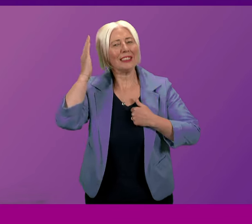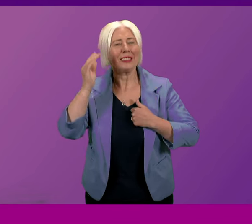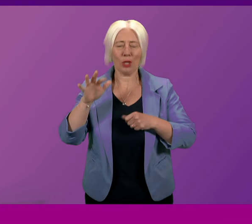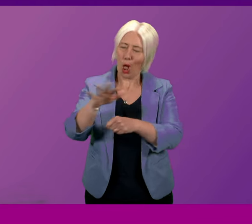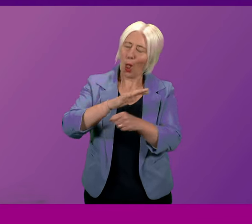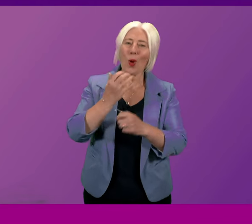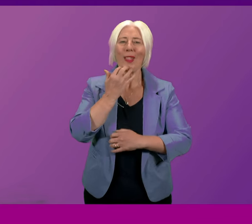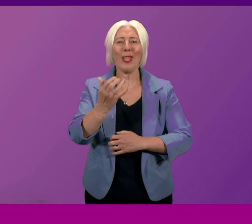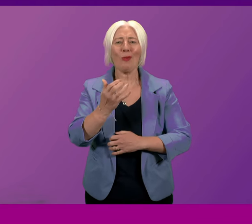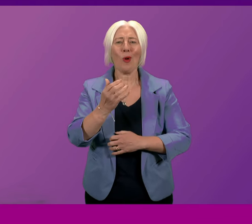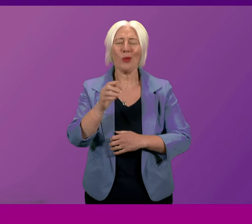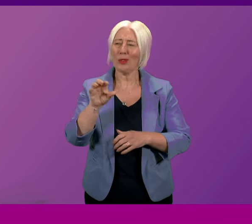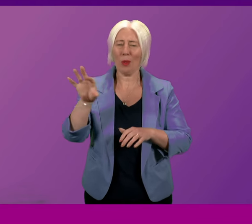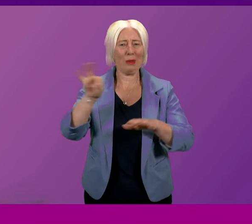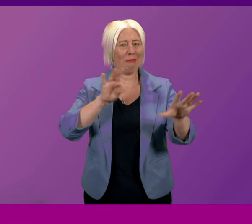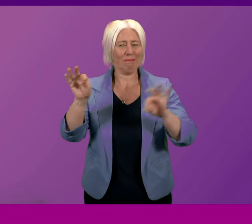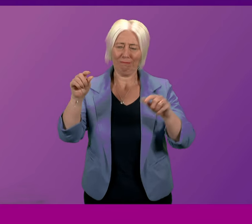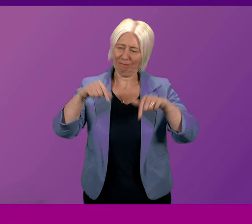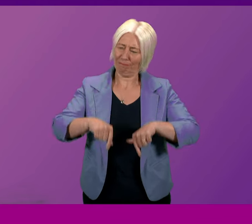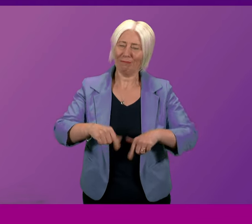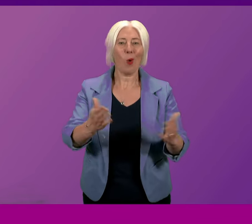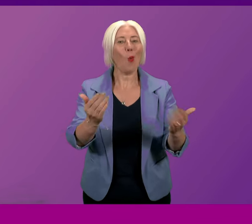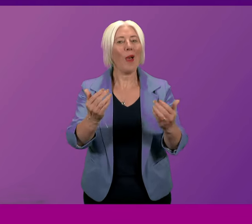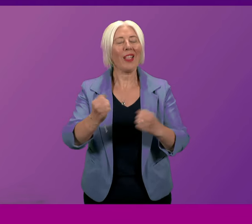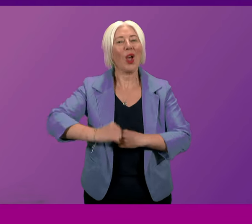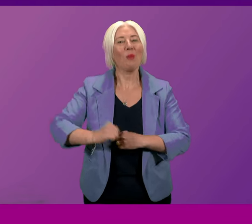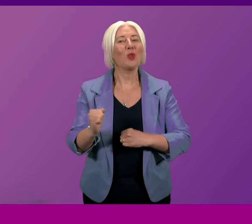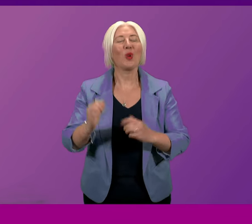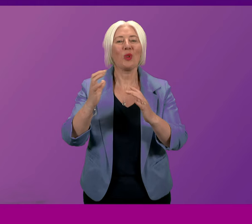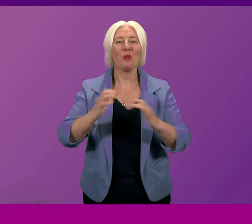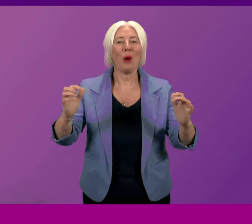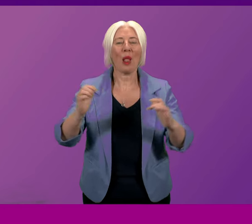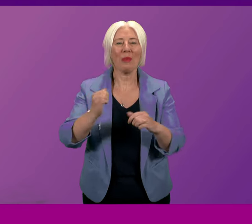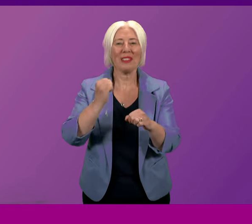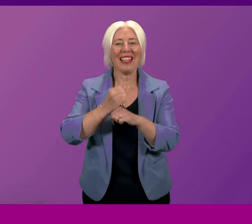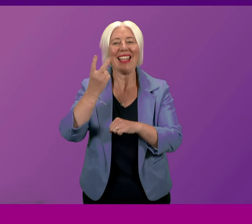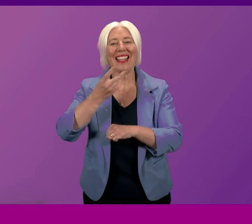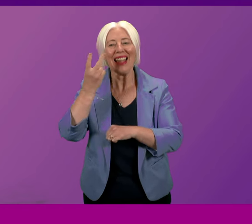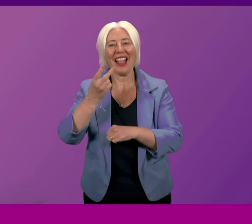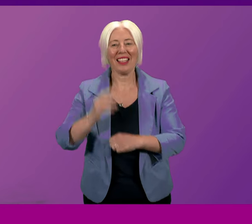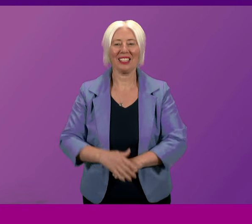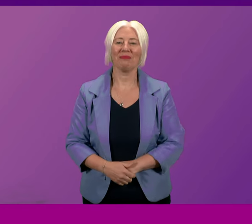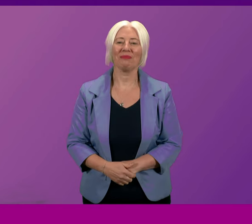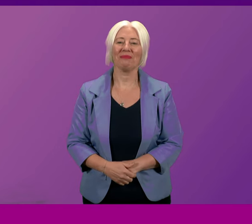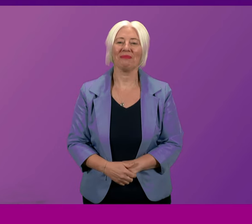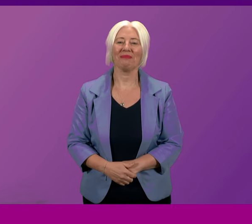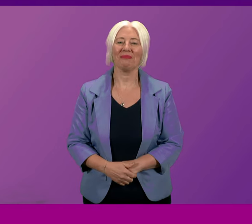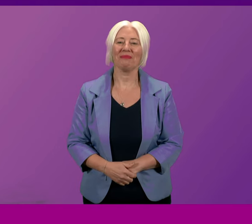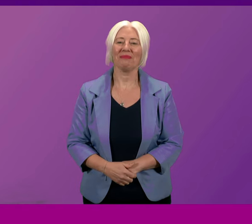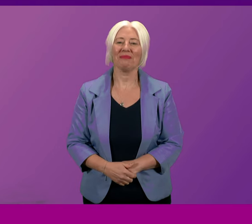guests, welcome to the Scottish Parliament. Faltigu Parliamentshna Halapa.